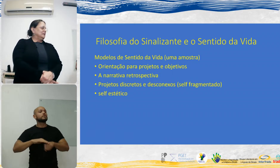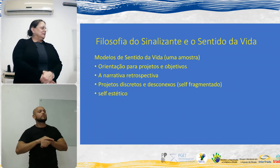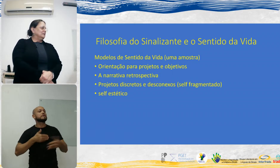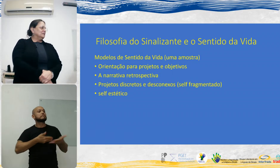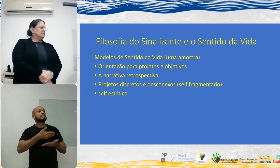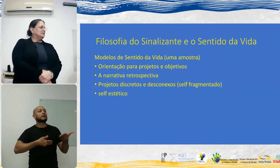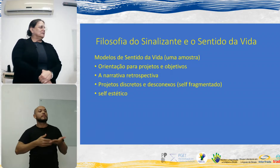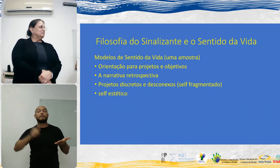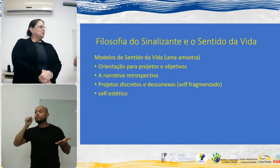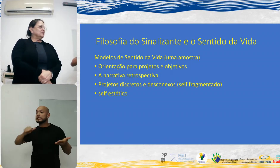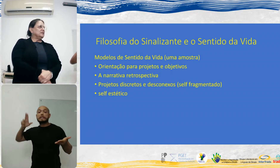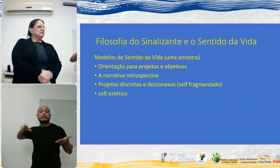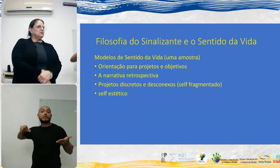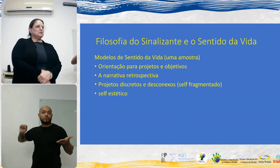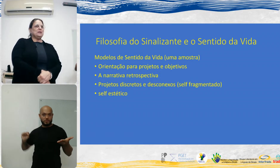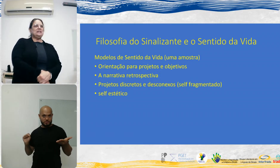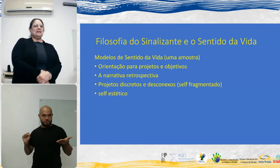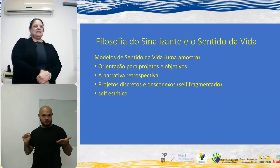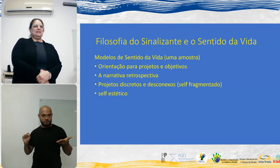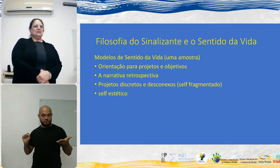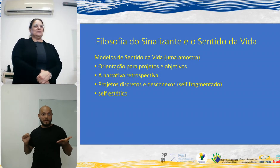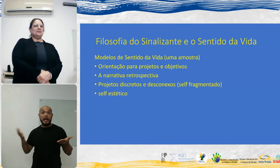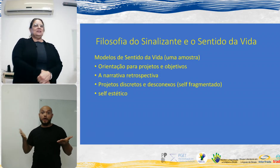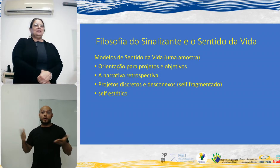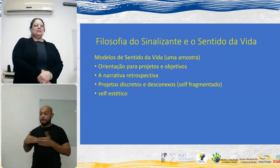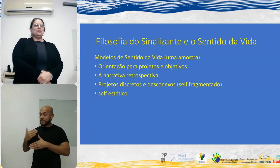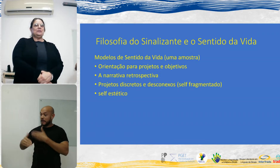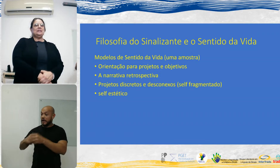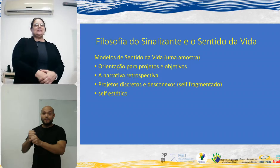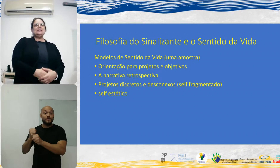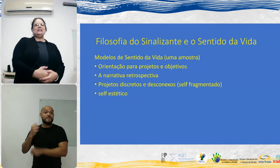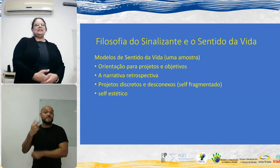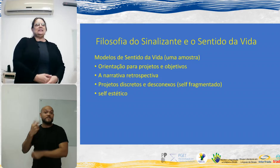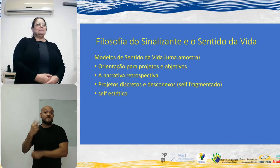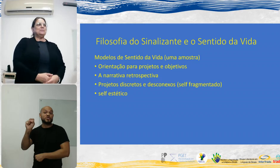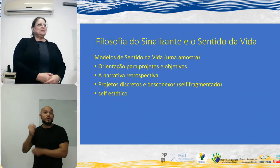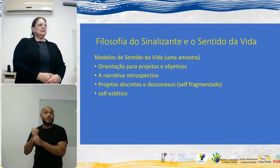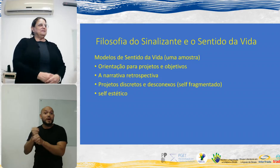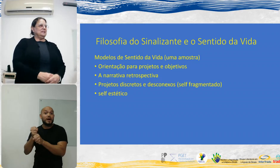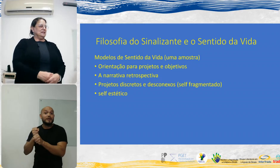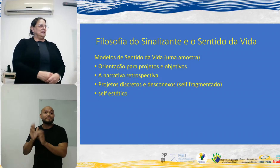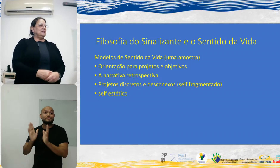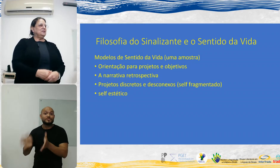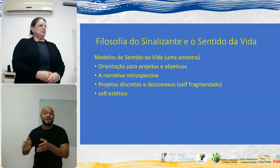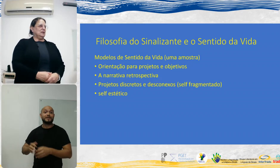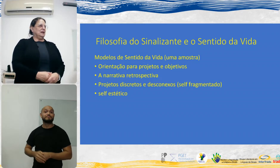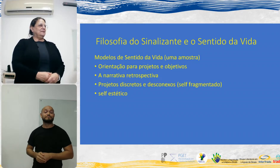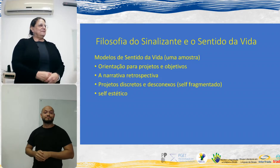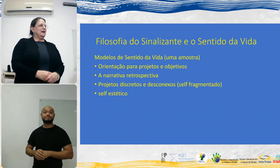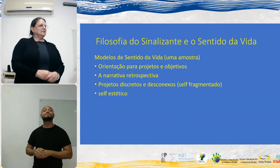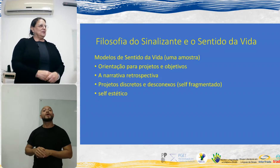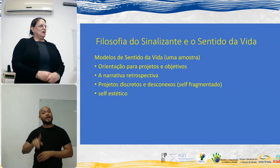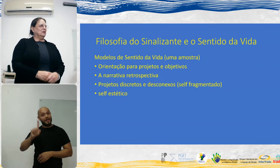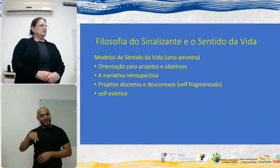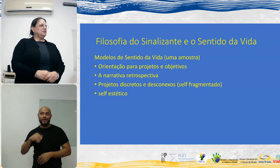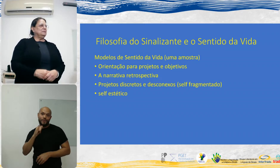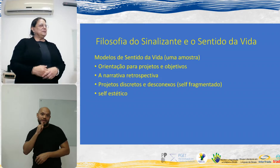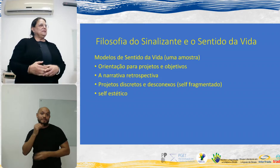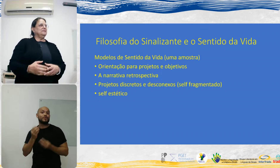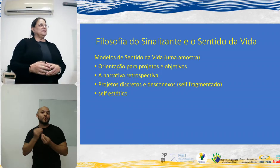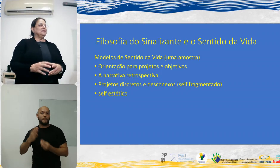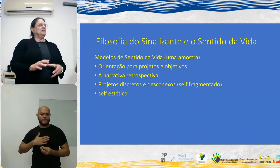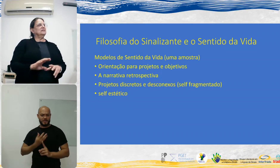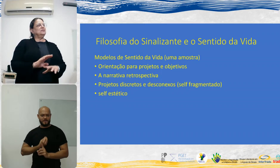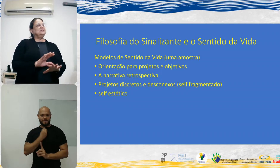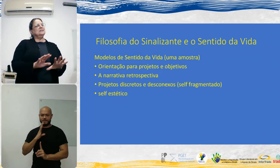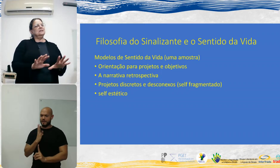been in this process for 28 years. So this is an example of designing your life as art. She